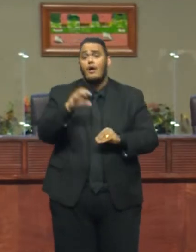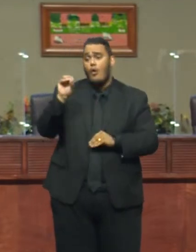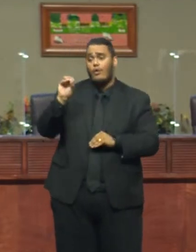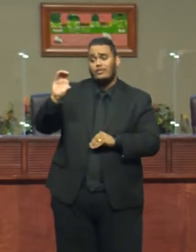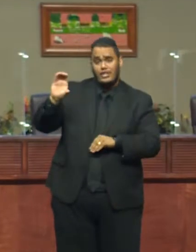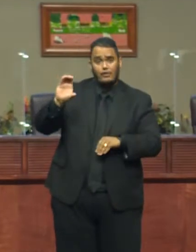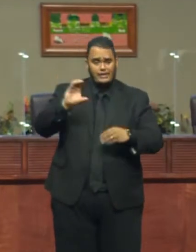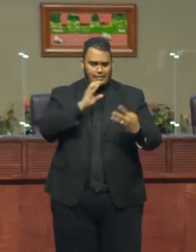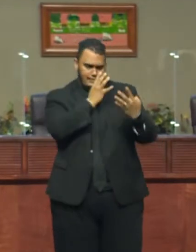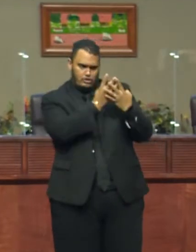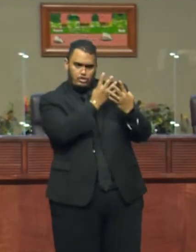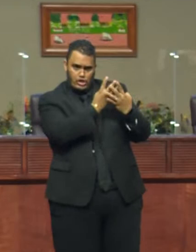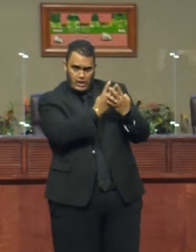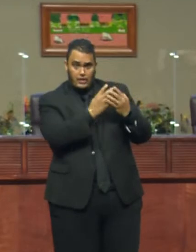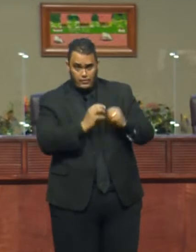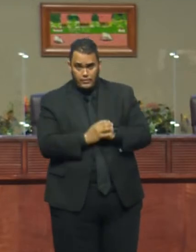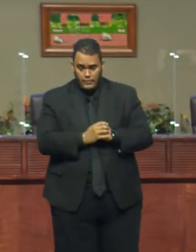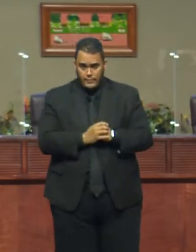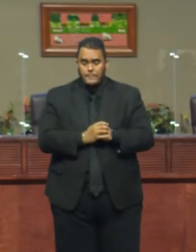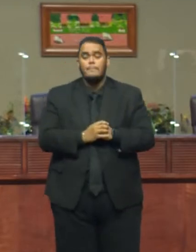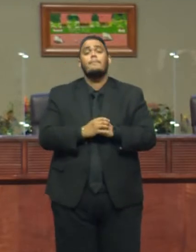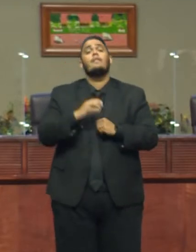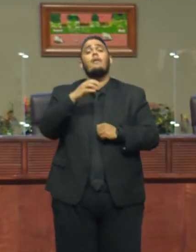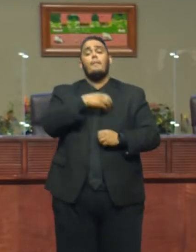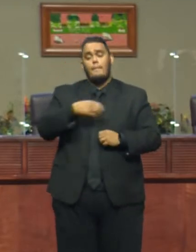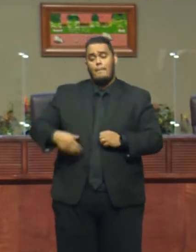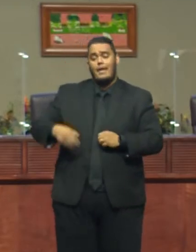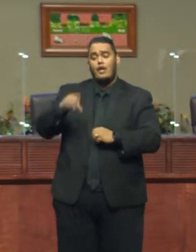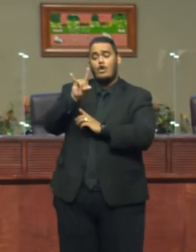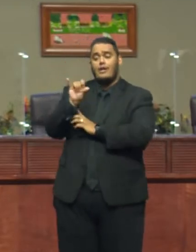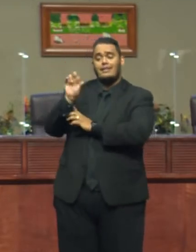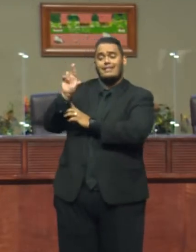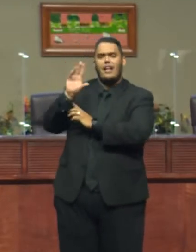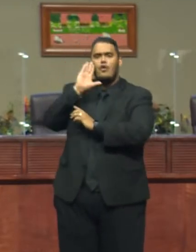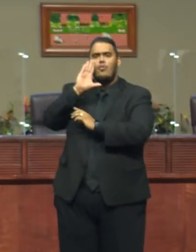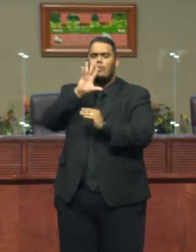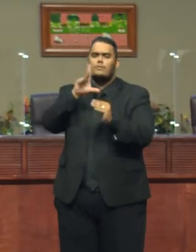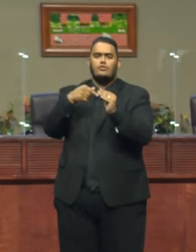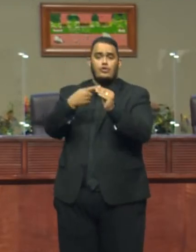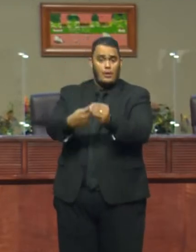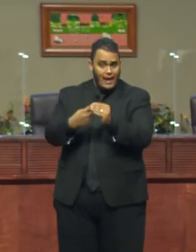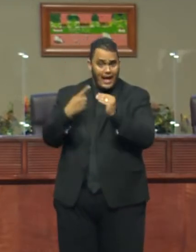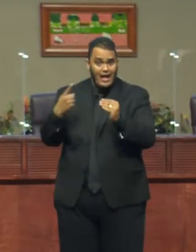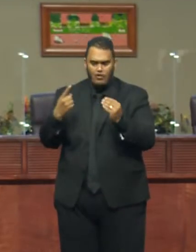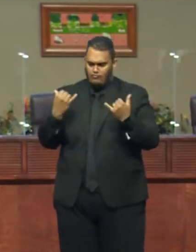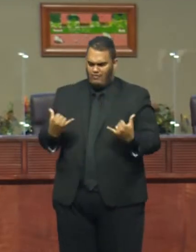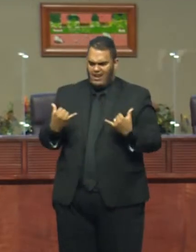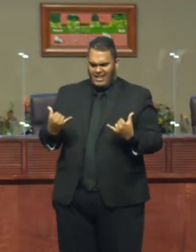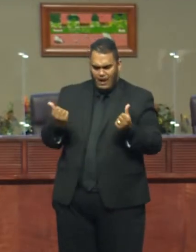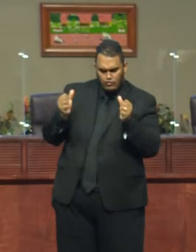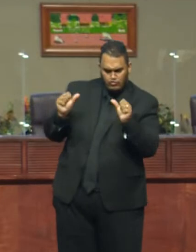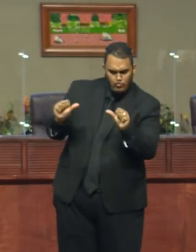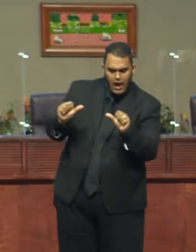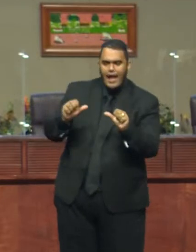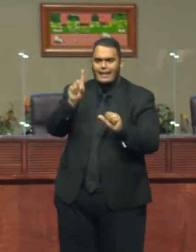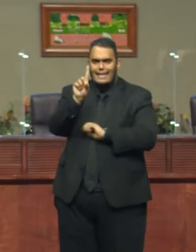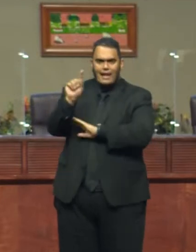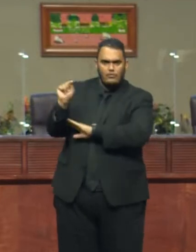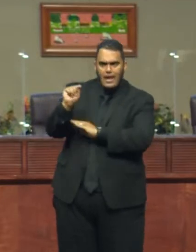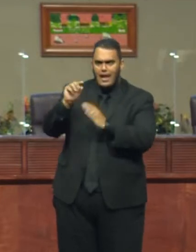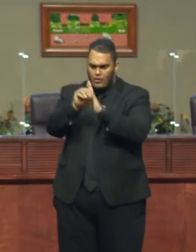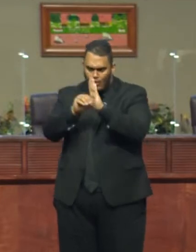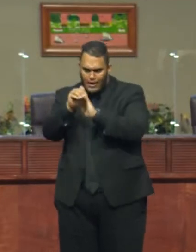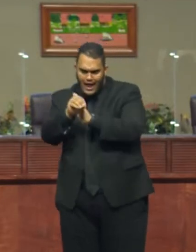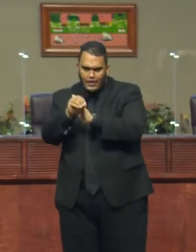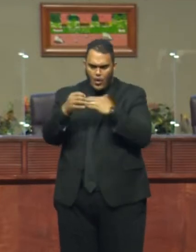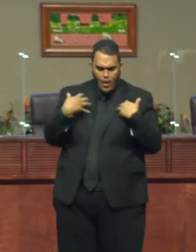Mayor Buddy Dyer is here to discuss mental health and efforts to keep downtown Orlando healthy and clean. And Dr. Raul Pino is here